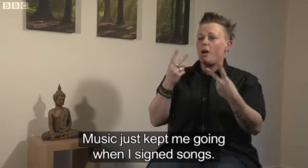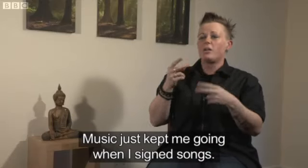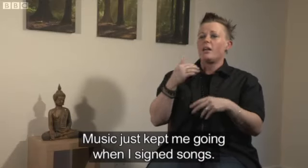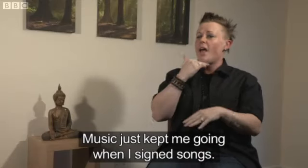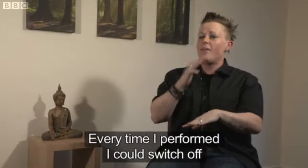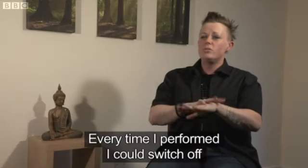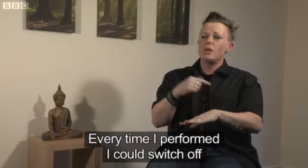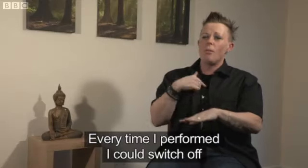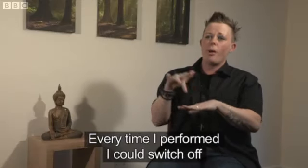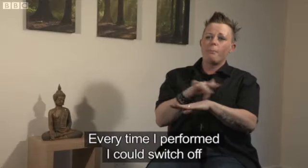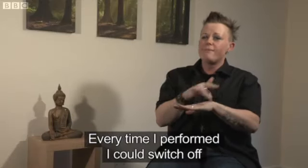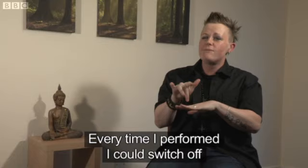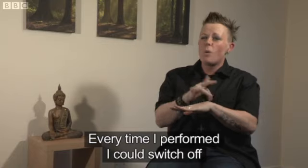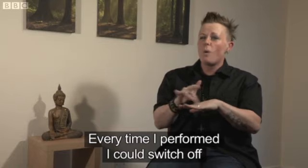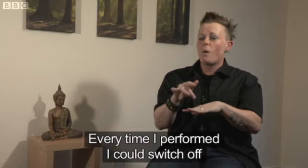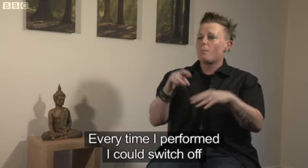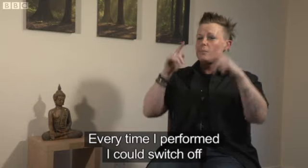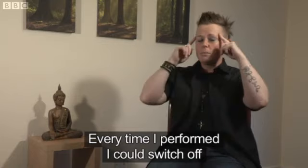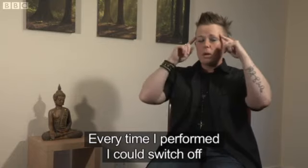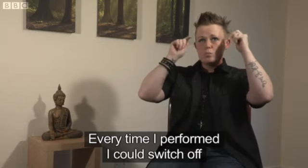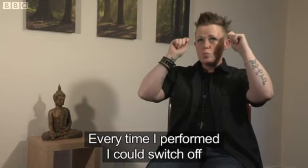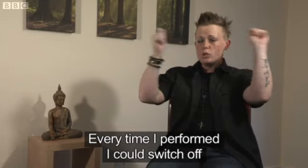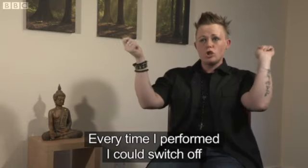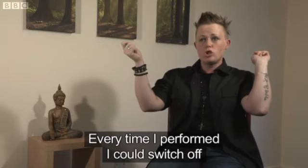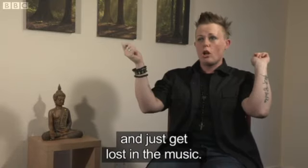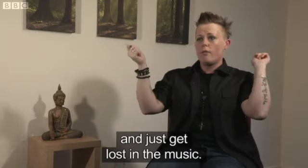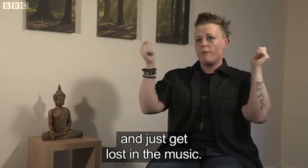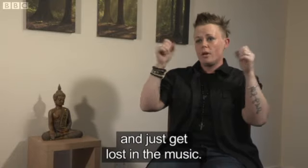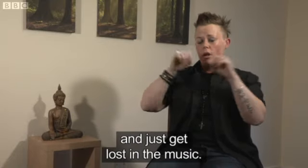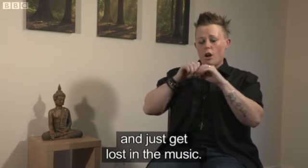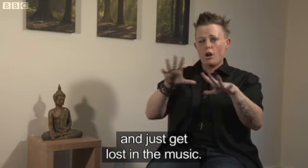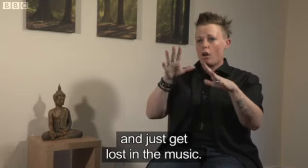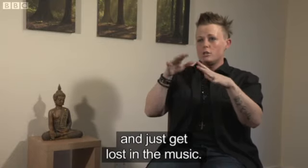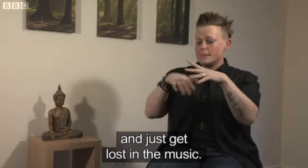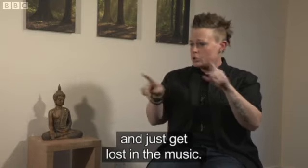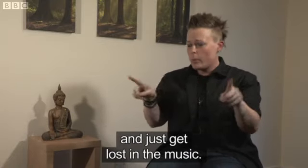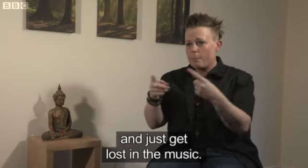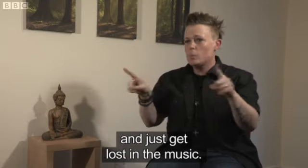songs. Every time I performed, I could switch off and just get lost in the music.